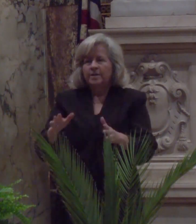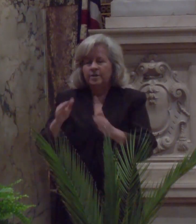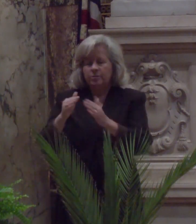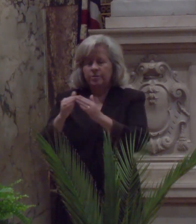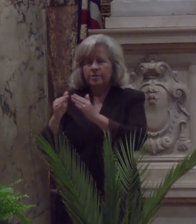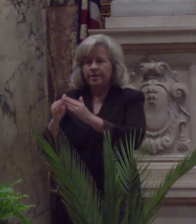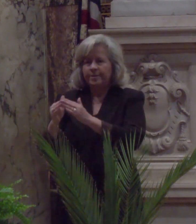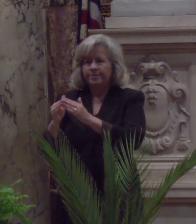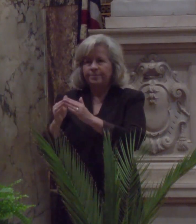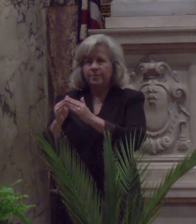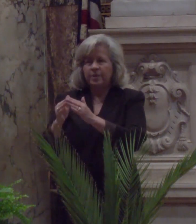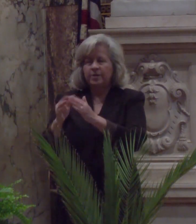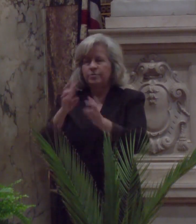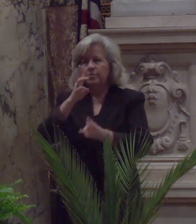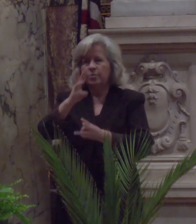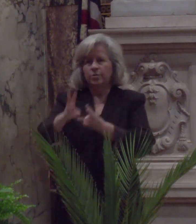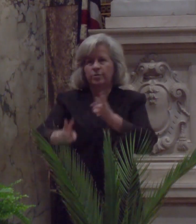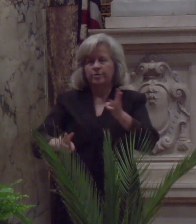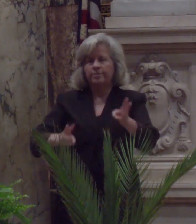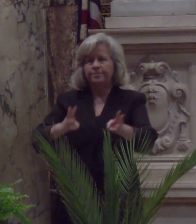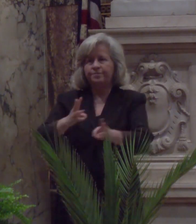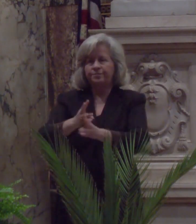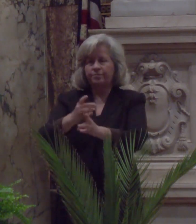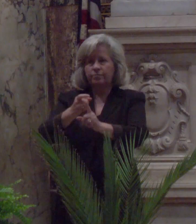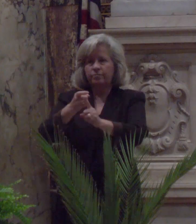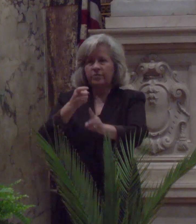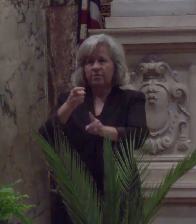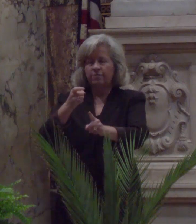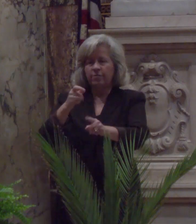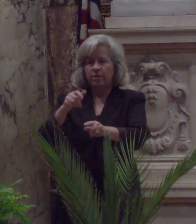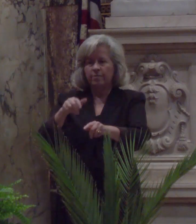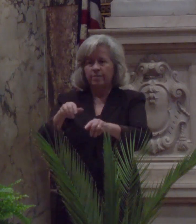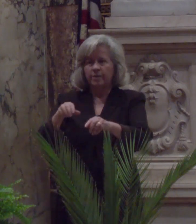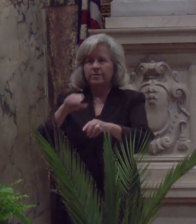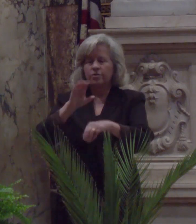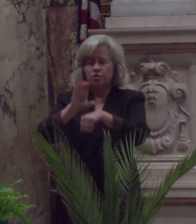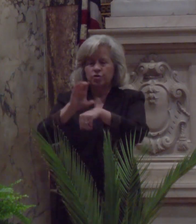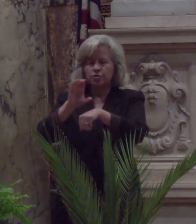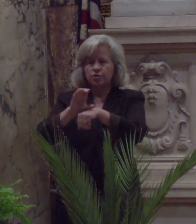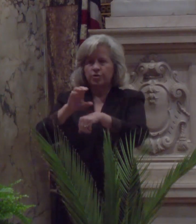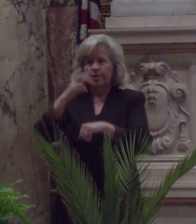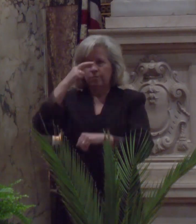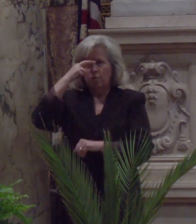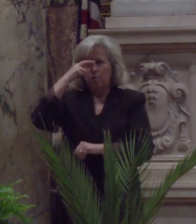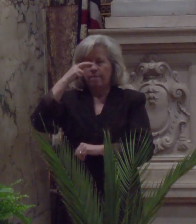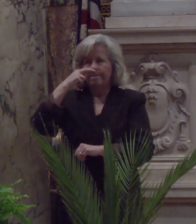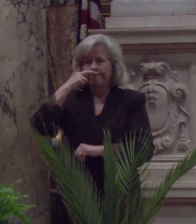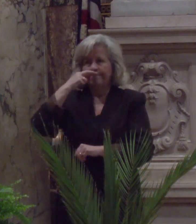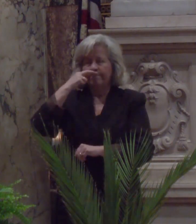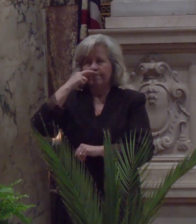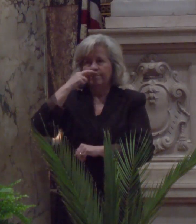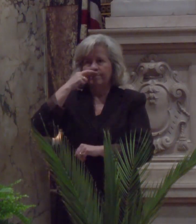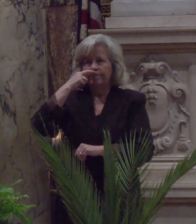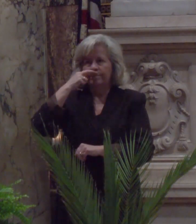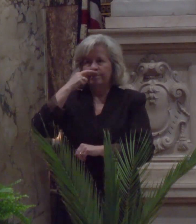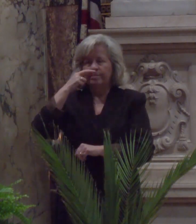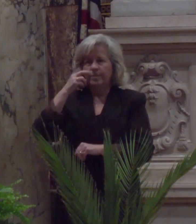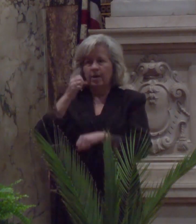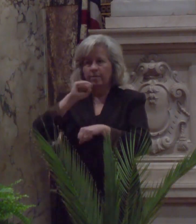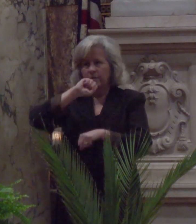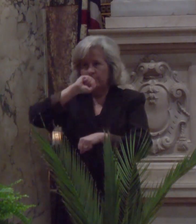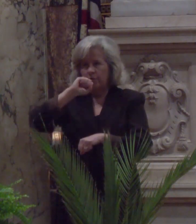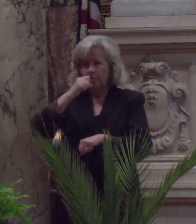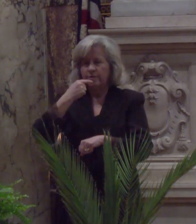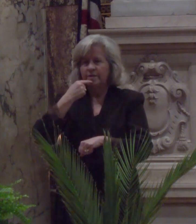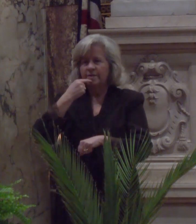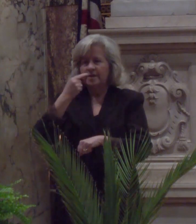city and to the whole world from the steps of St. Peter's Basilica in Rome. He based his reflections on the